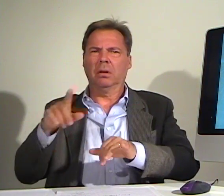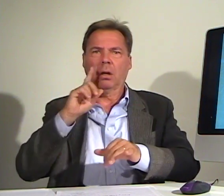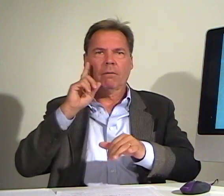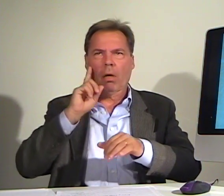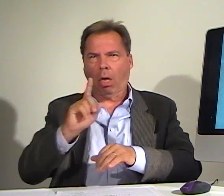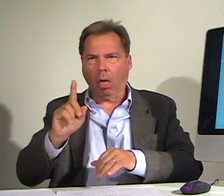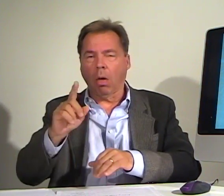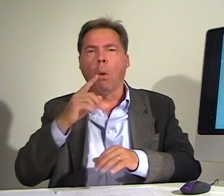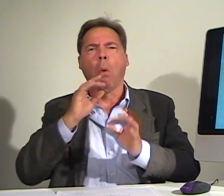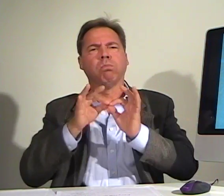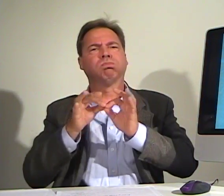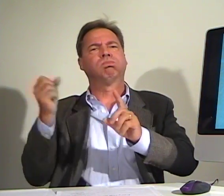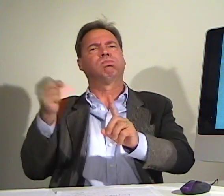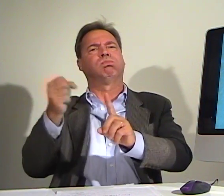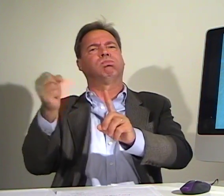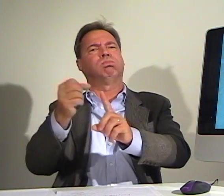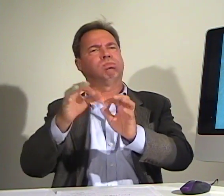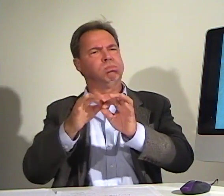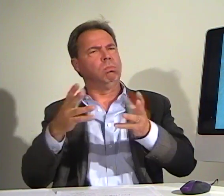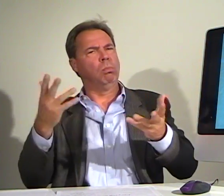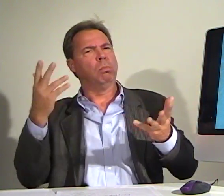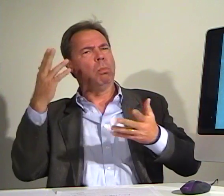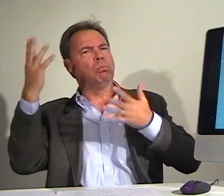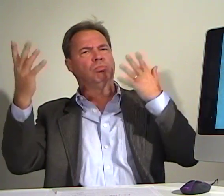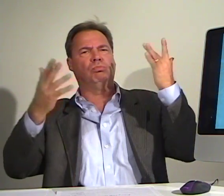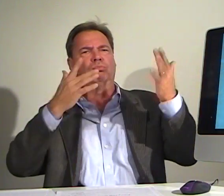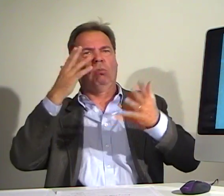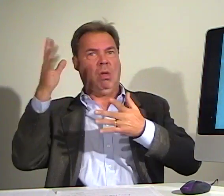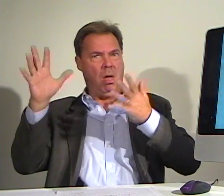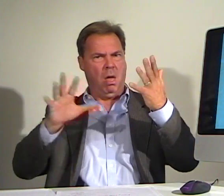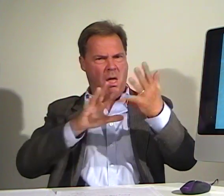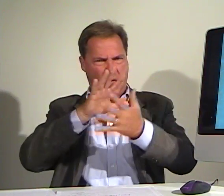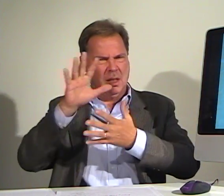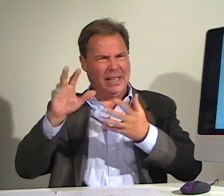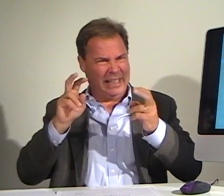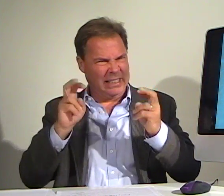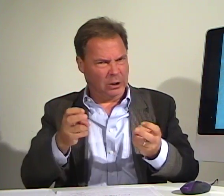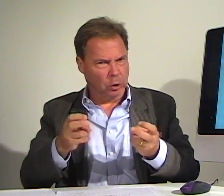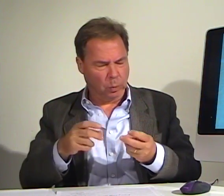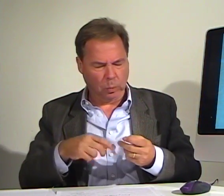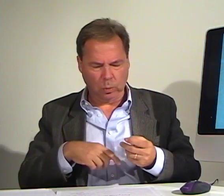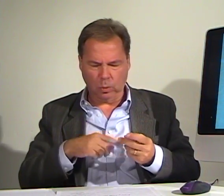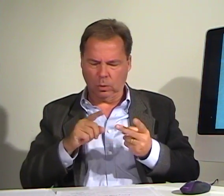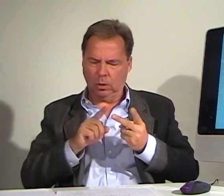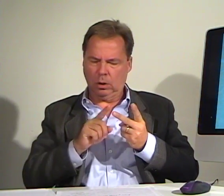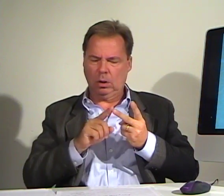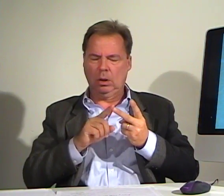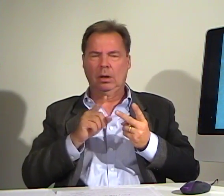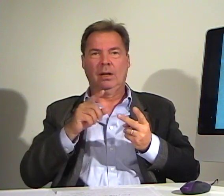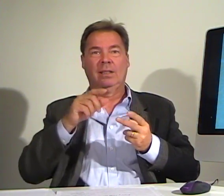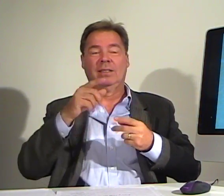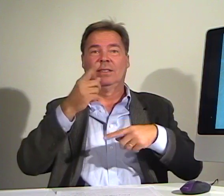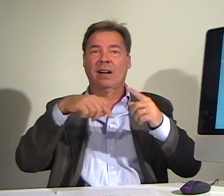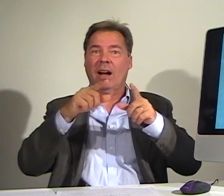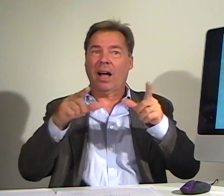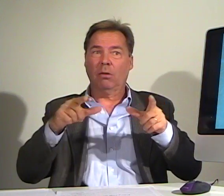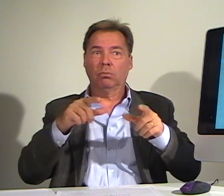fact, where and how are deaf individuals, students, able to communicate with each other? This has become a really big